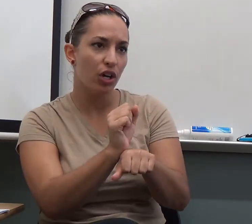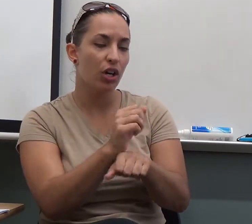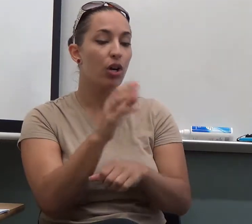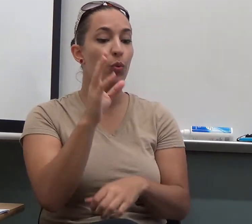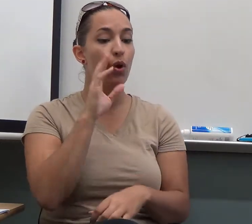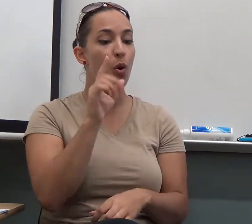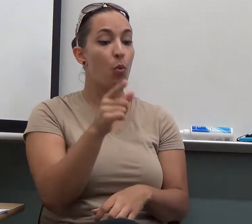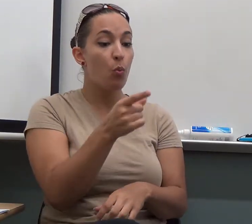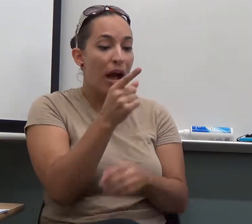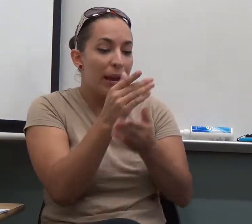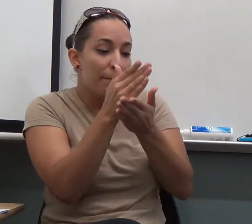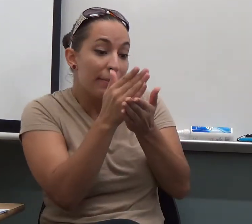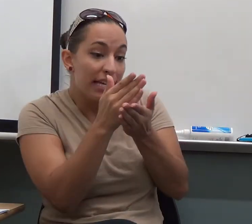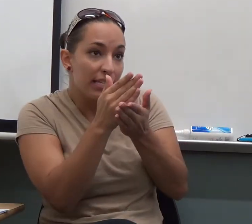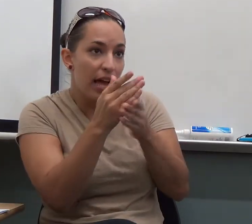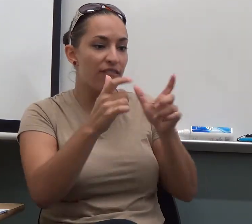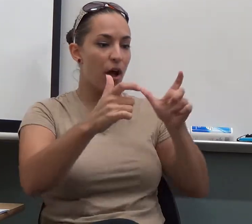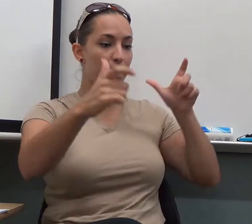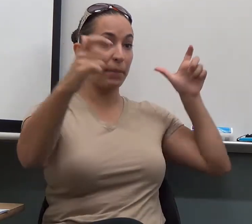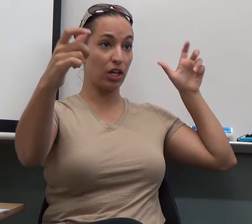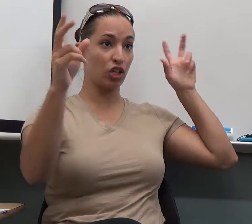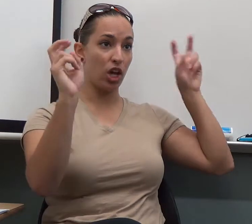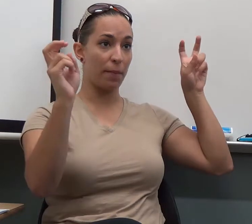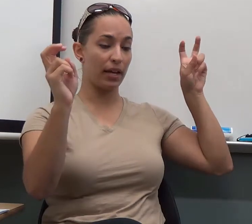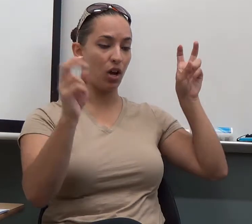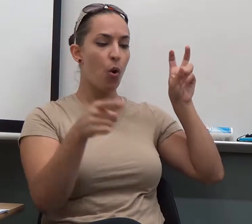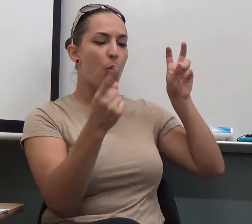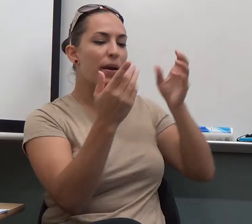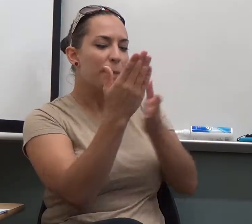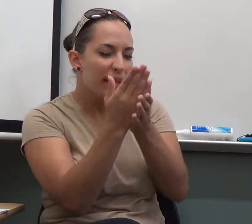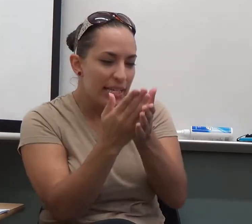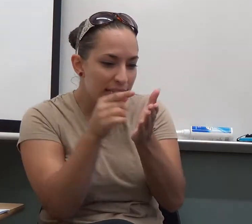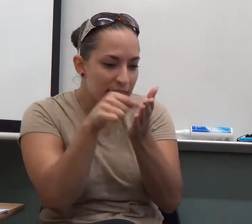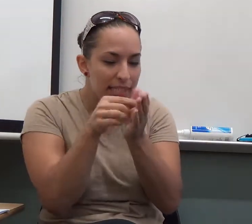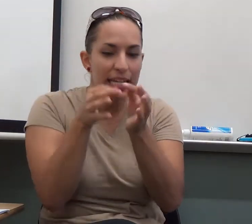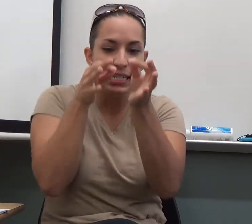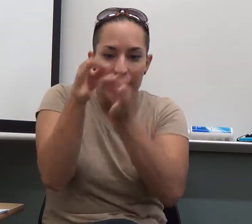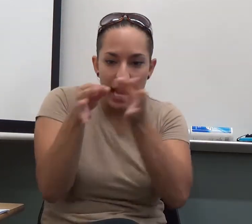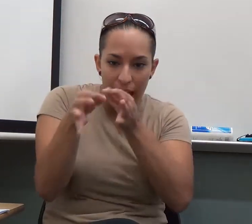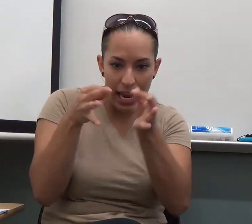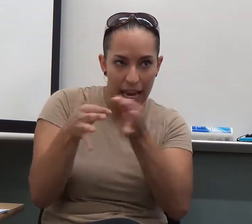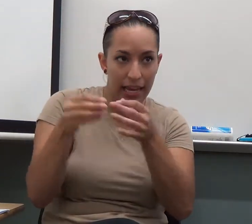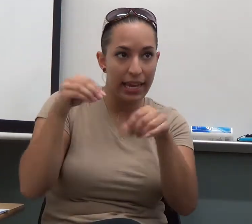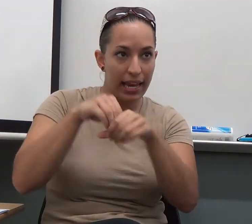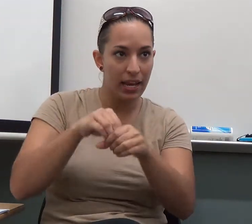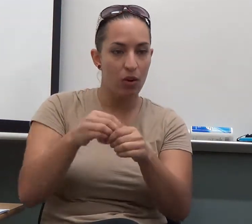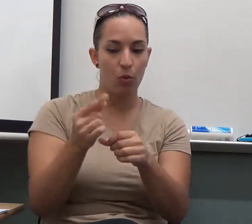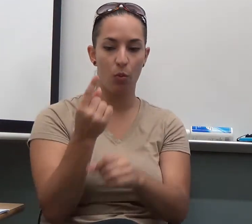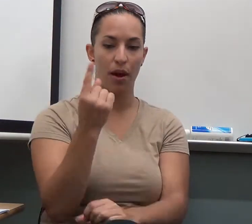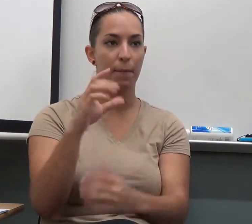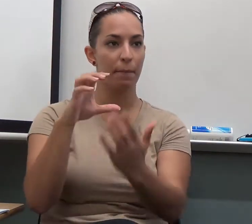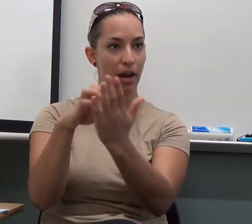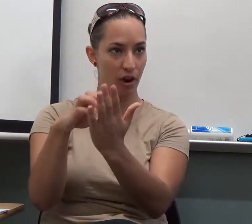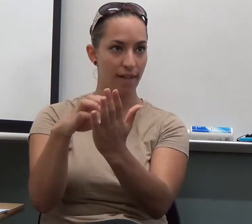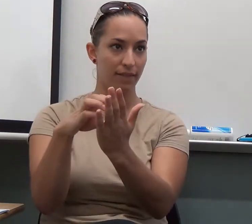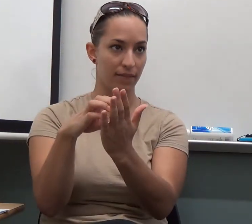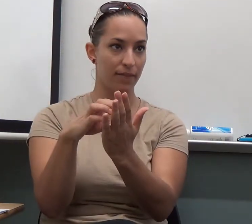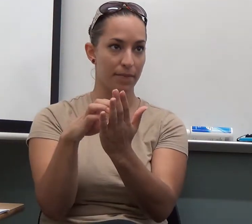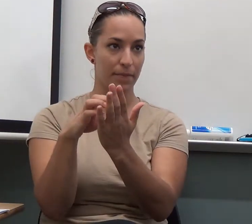topic, and you're going to tell me about that in a paragraph. Okay? Now, a paragraph, if it's a